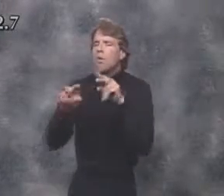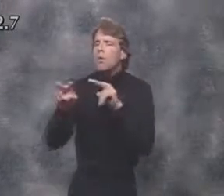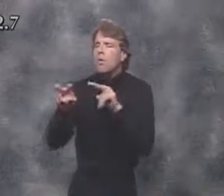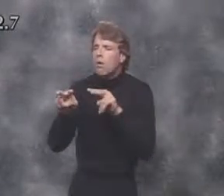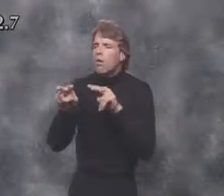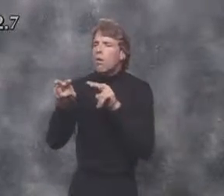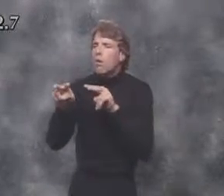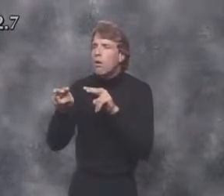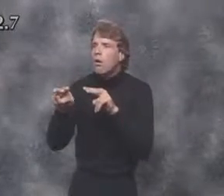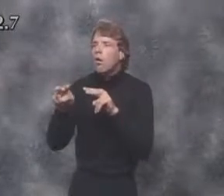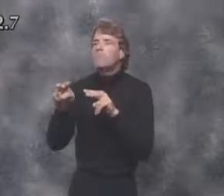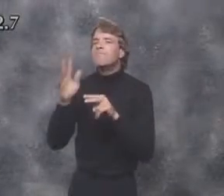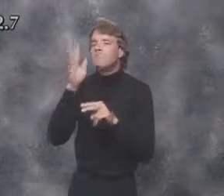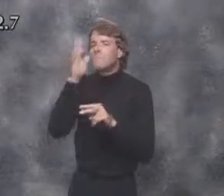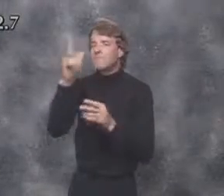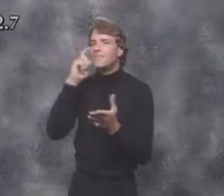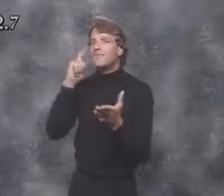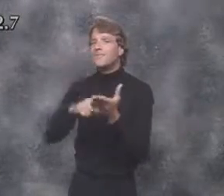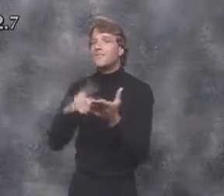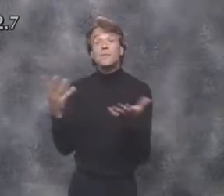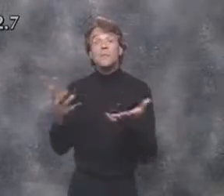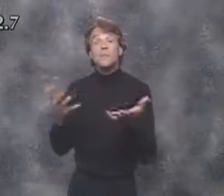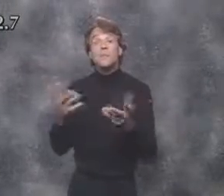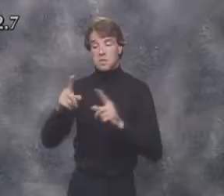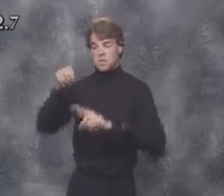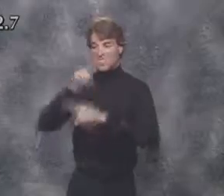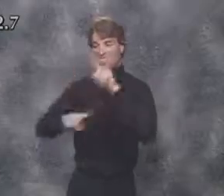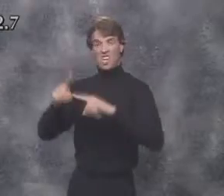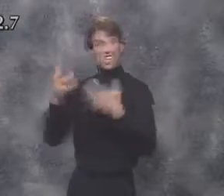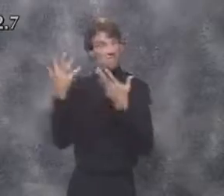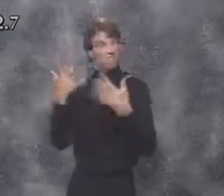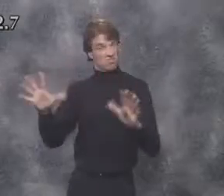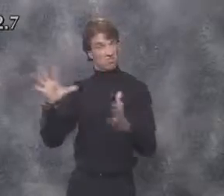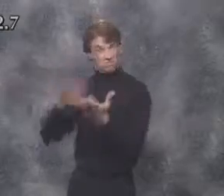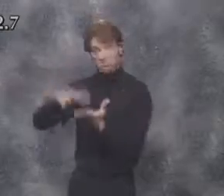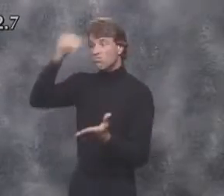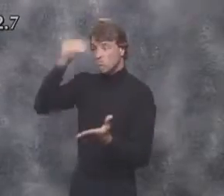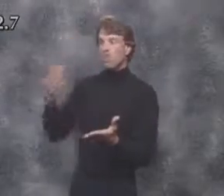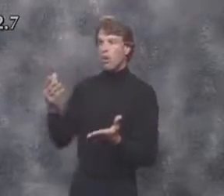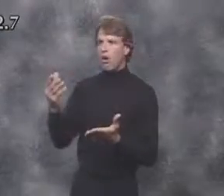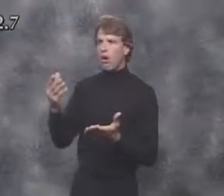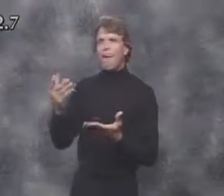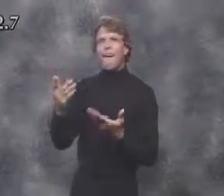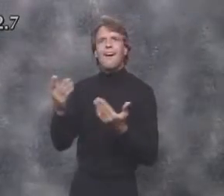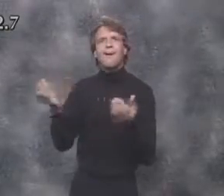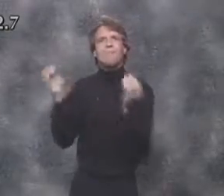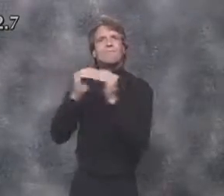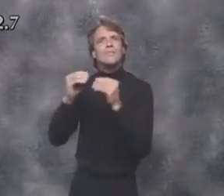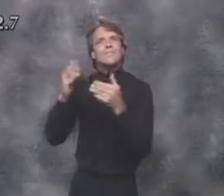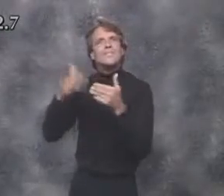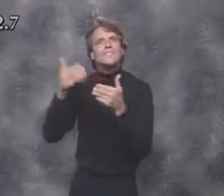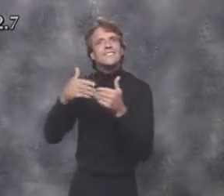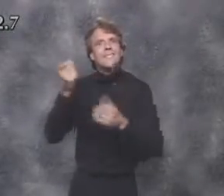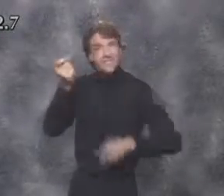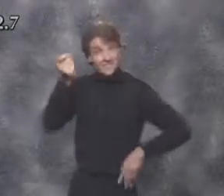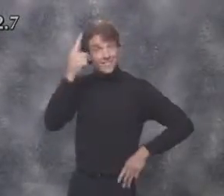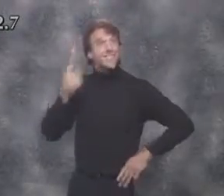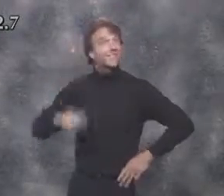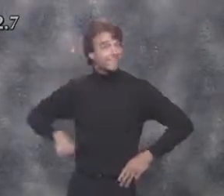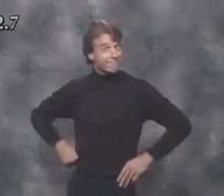you practice more and more, you will notice how much easier it is to recognize the